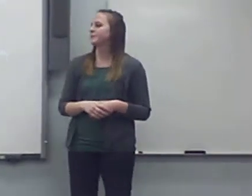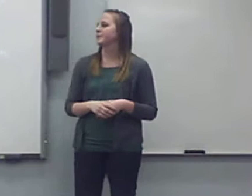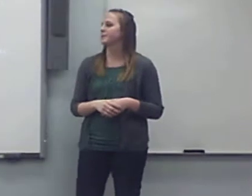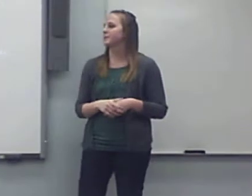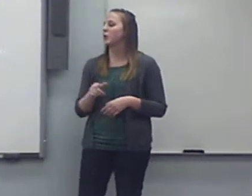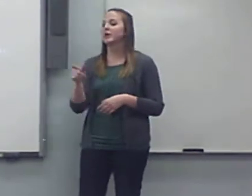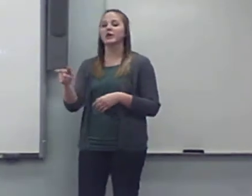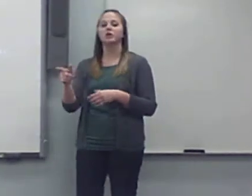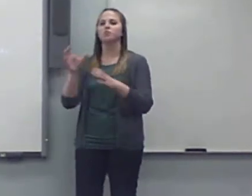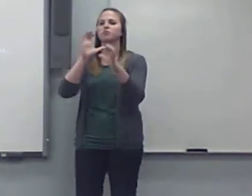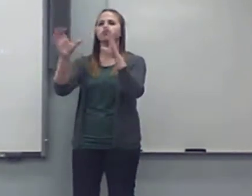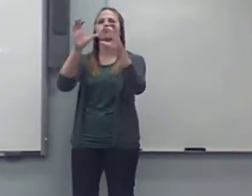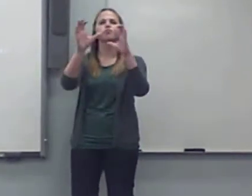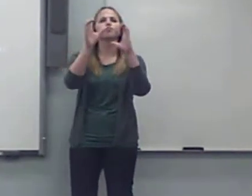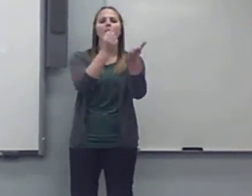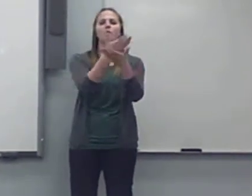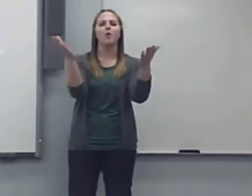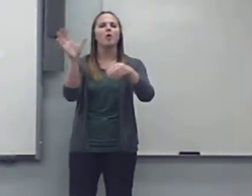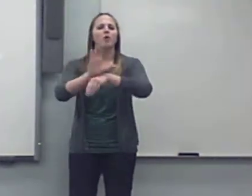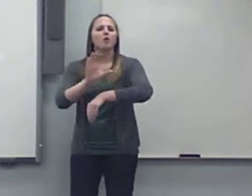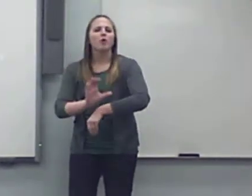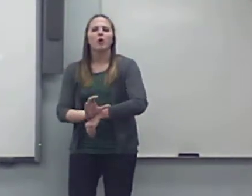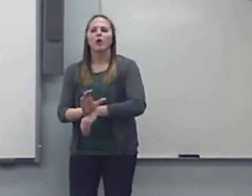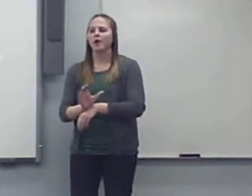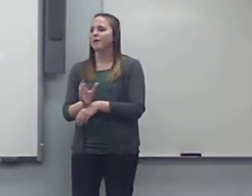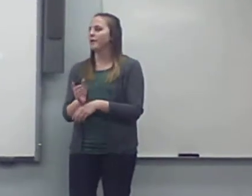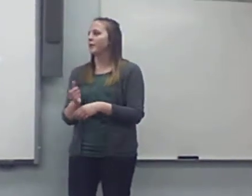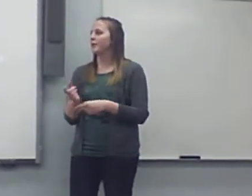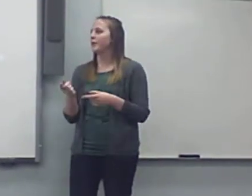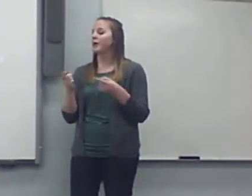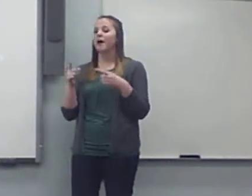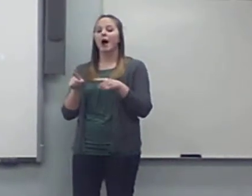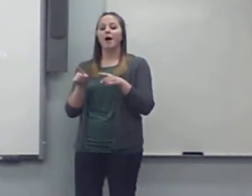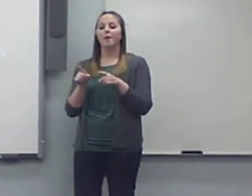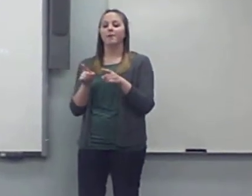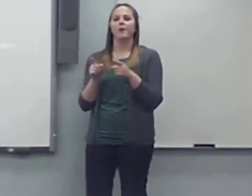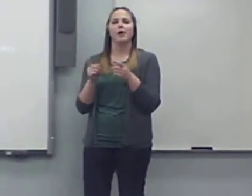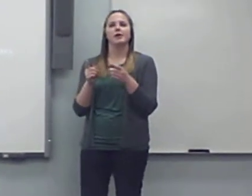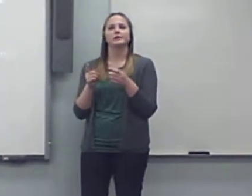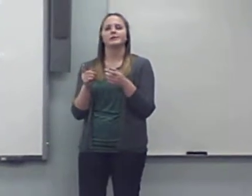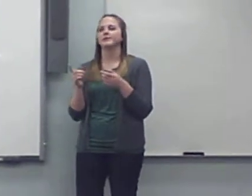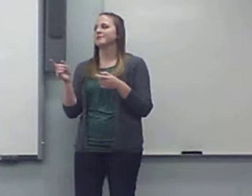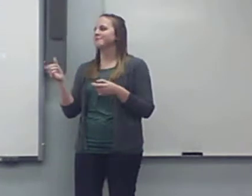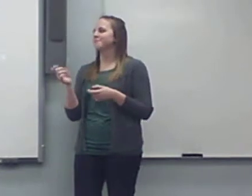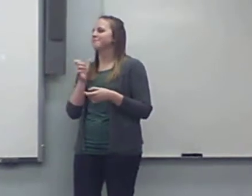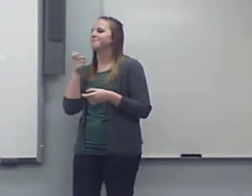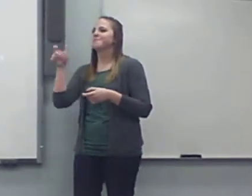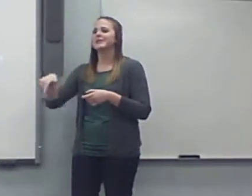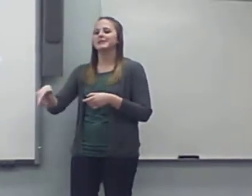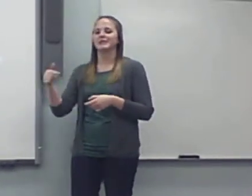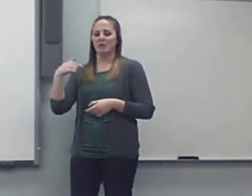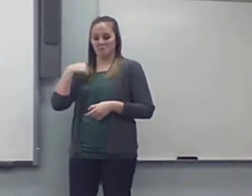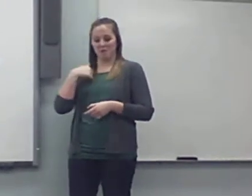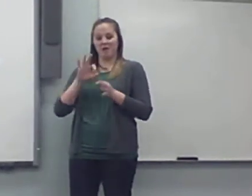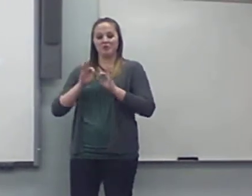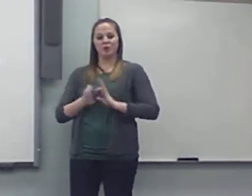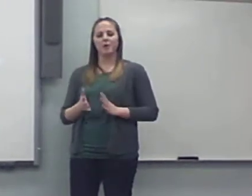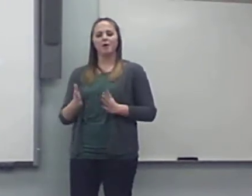good, and they grew to the point where they actually had their own deaf pastor, and they didn't need us anymore, which is really awesome. That's, of course, the